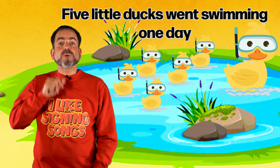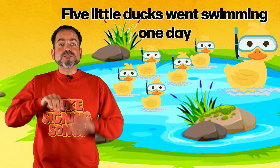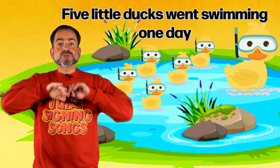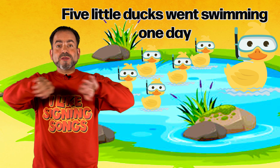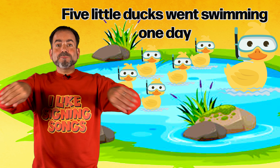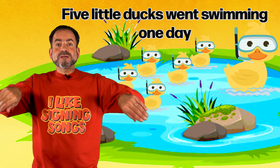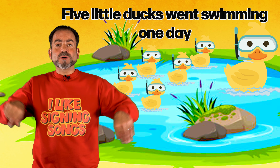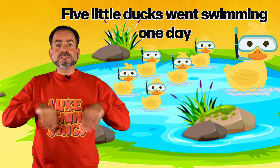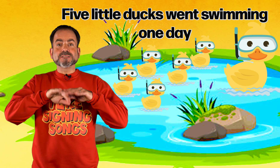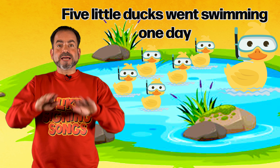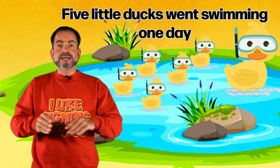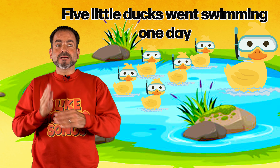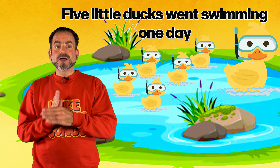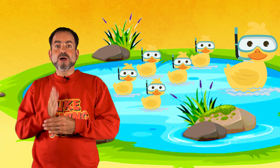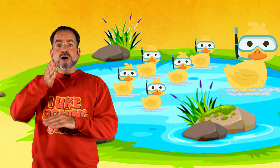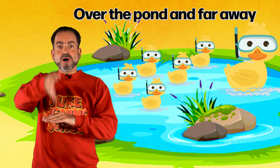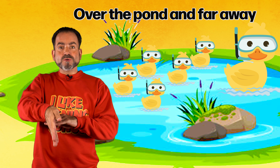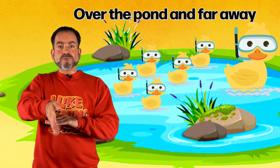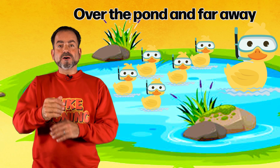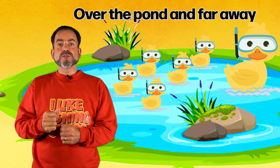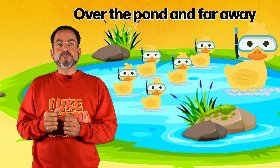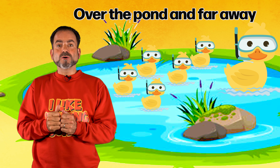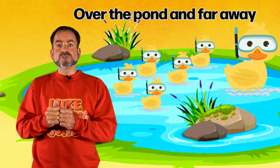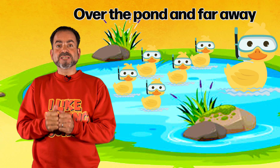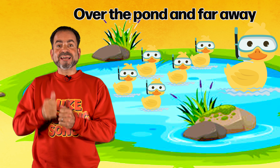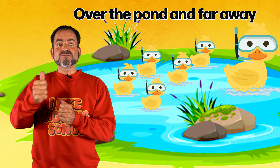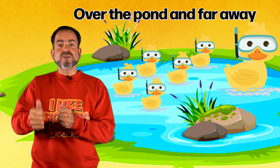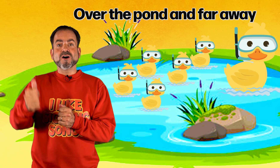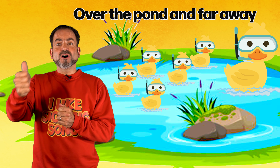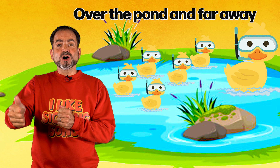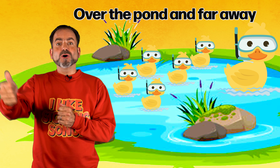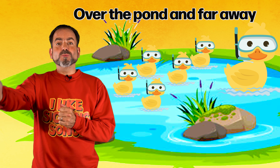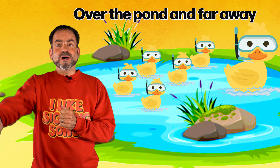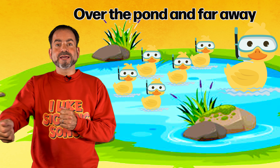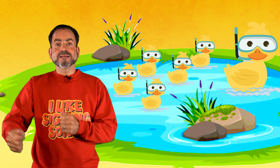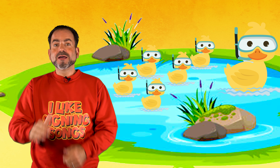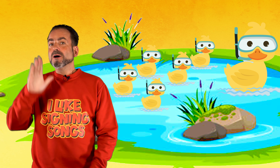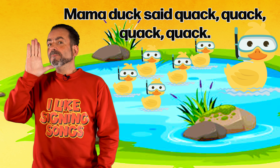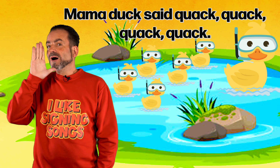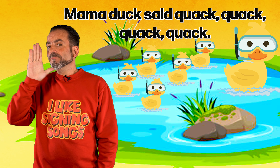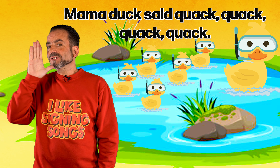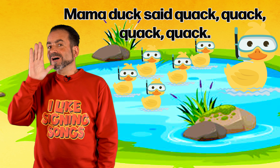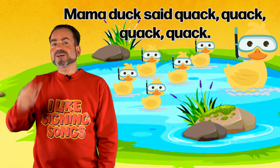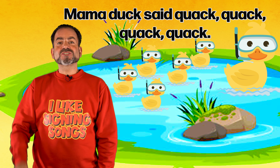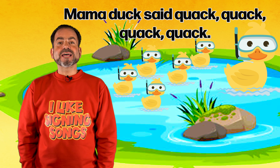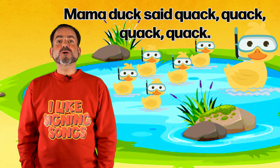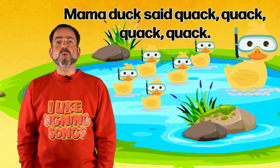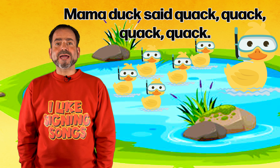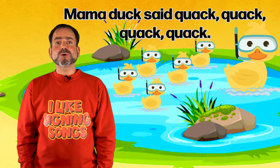went swimming one day, over the pond and far away. Mama duck said quack,